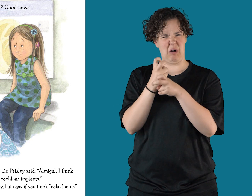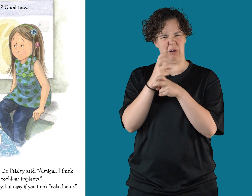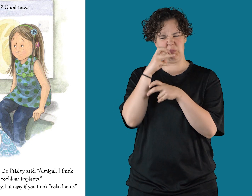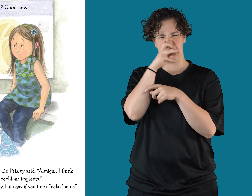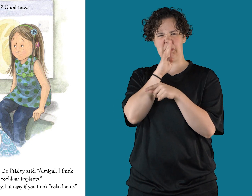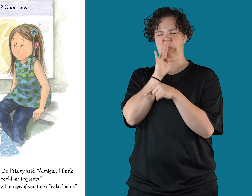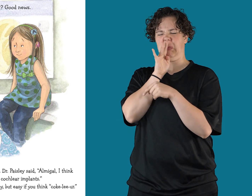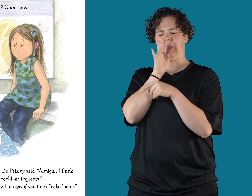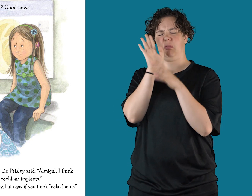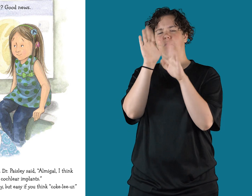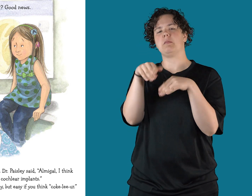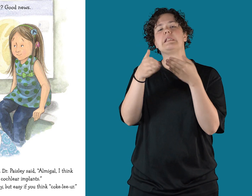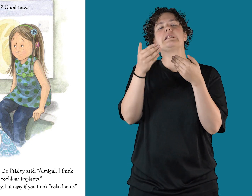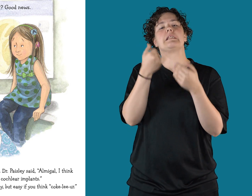you think